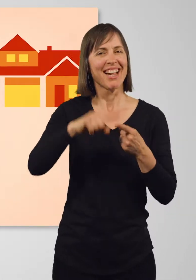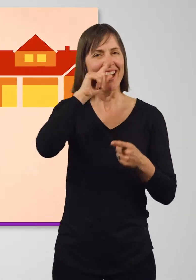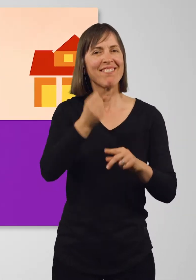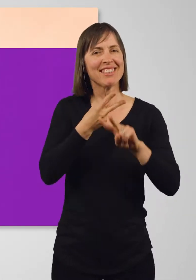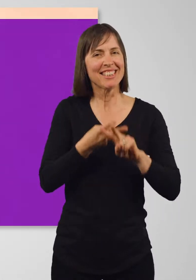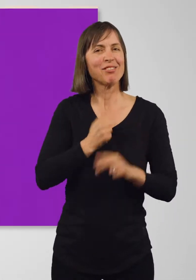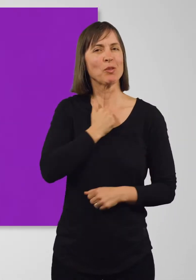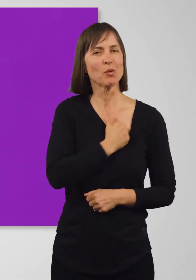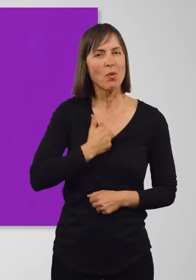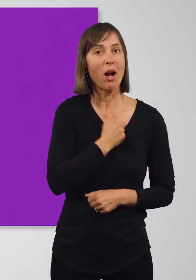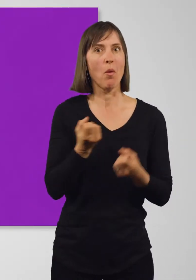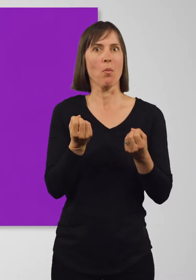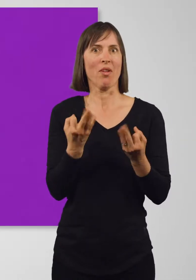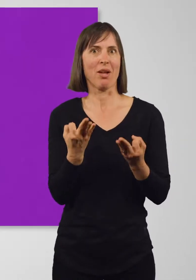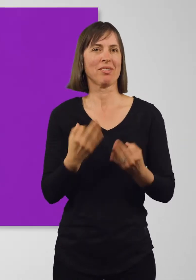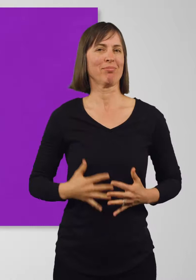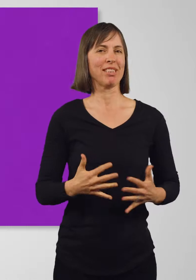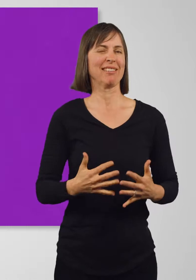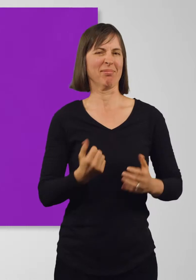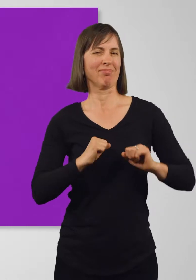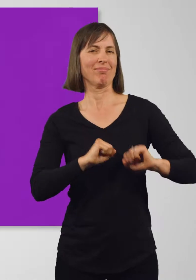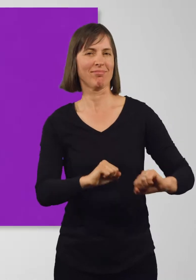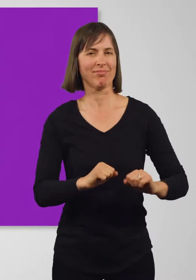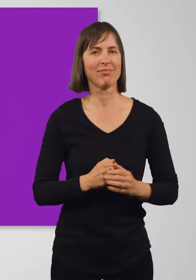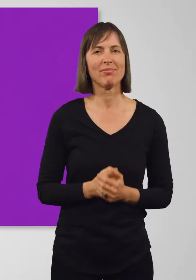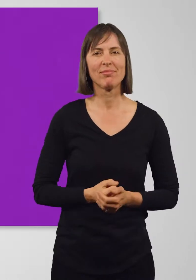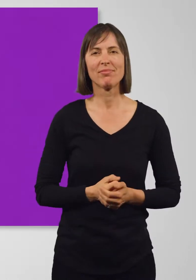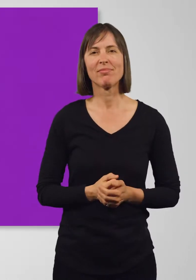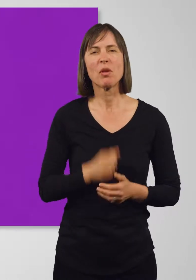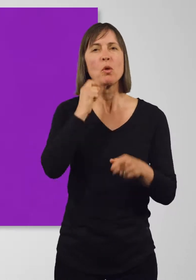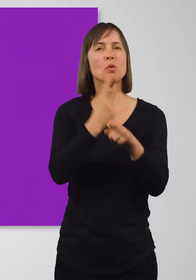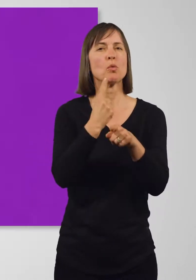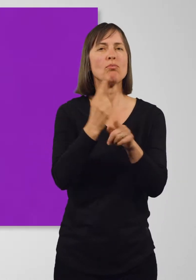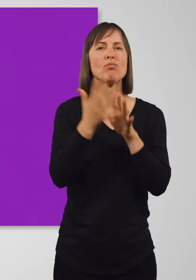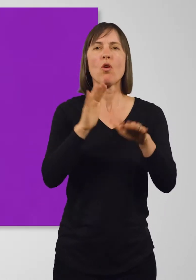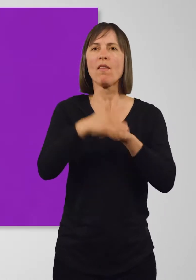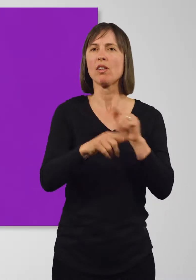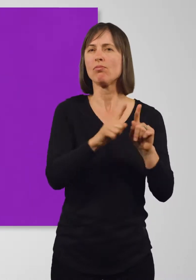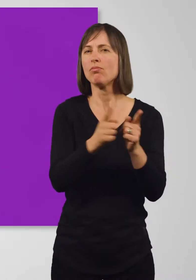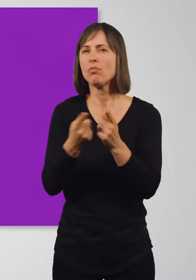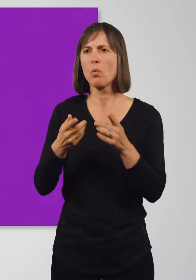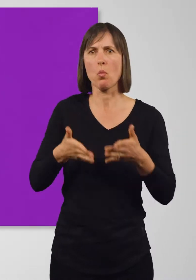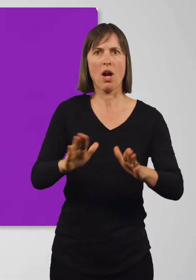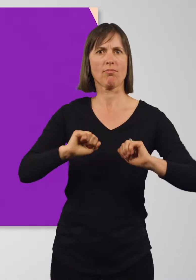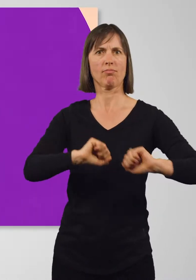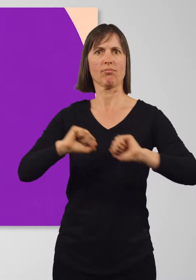There are a number of ways for them to have and enjoy sex without getting pregnant. Let's look at some of the